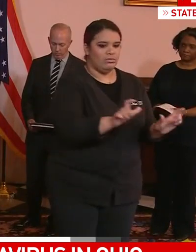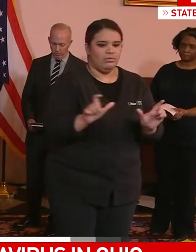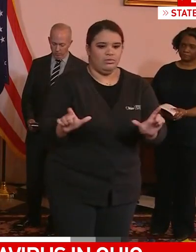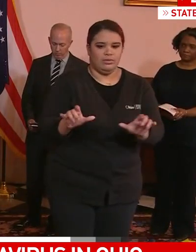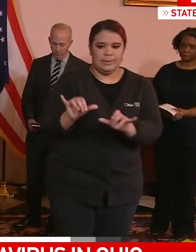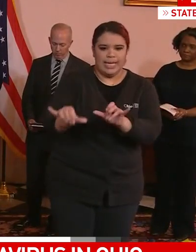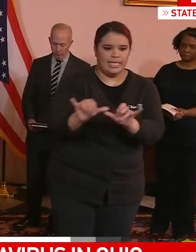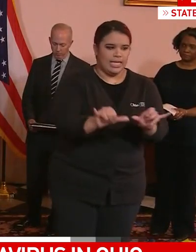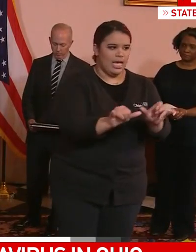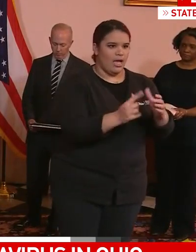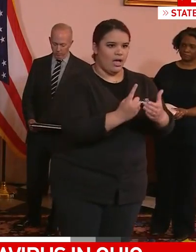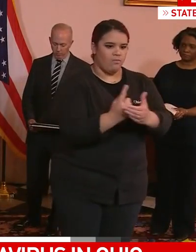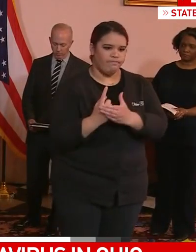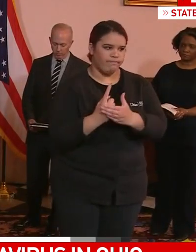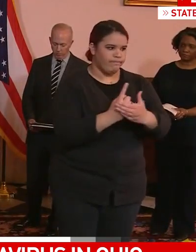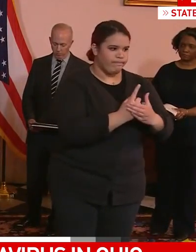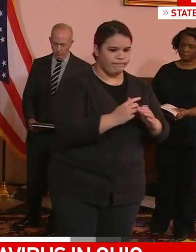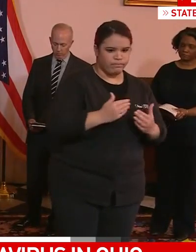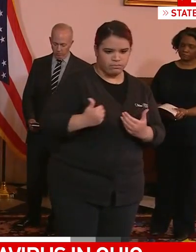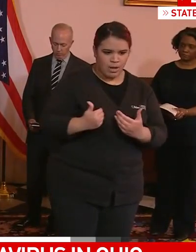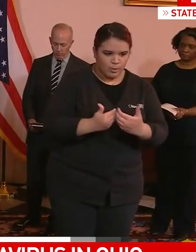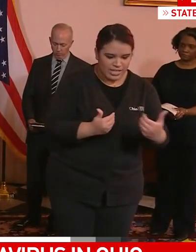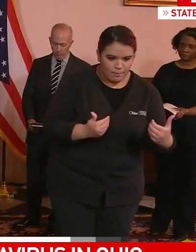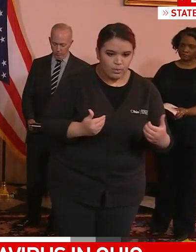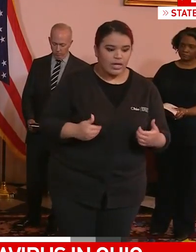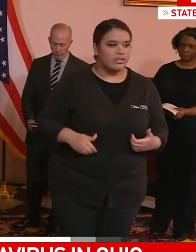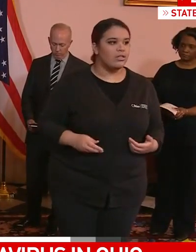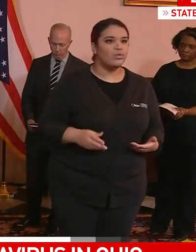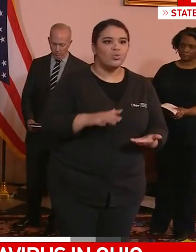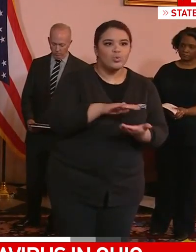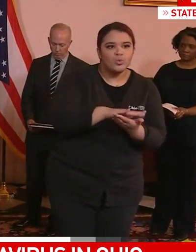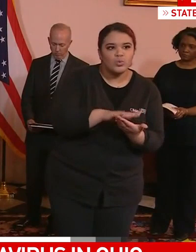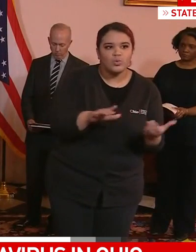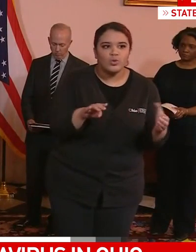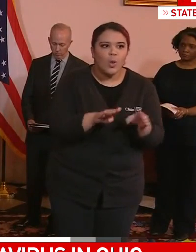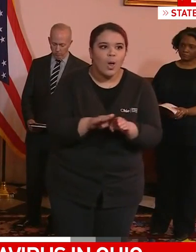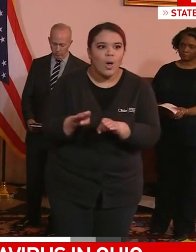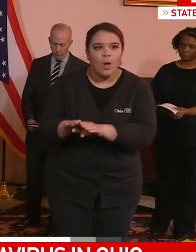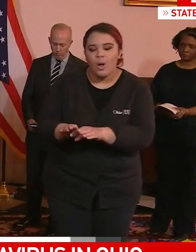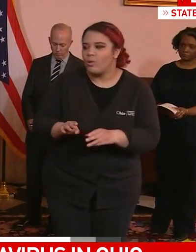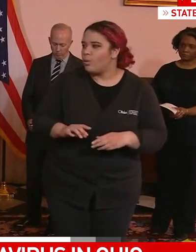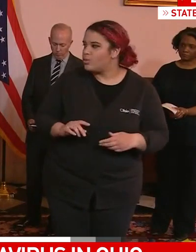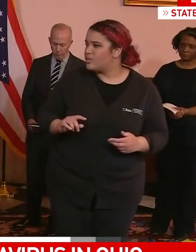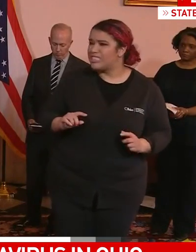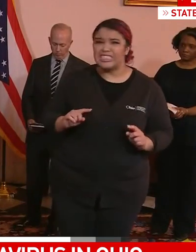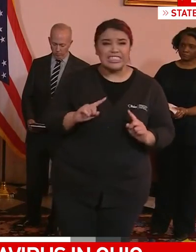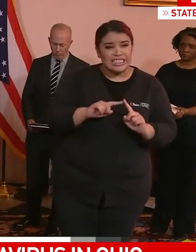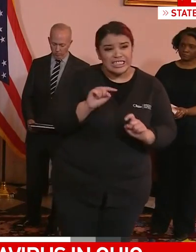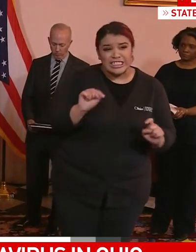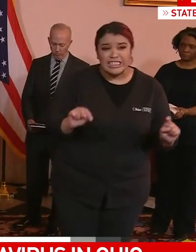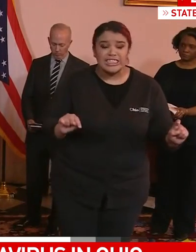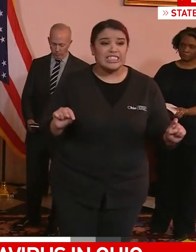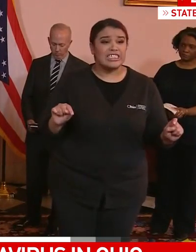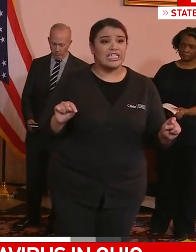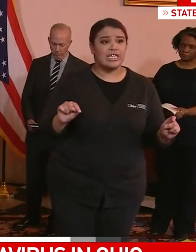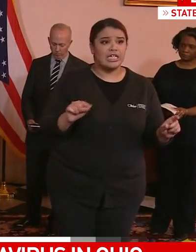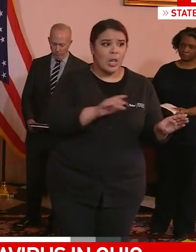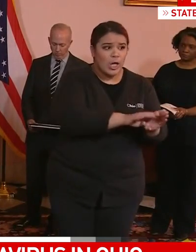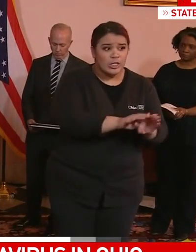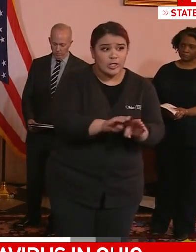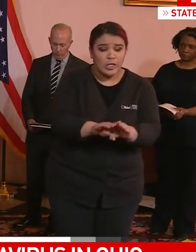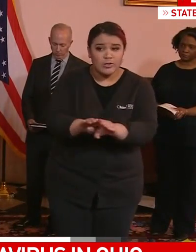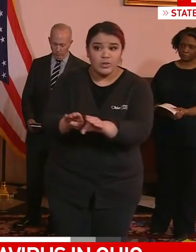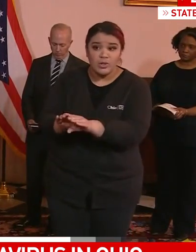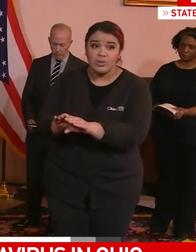things we did originally, to now closing schools and universities, and all the things that we're closing down now, to